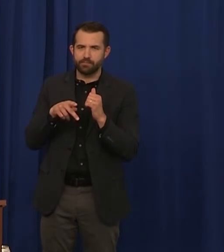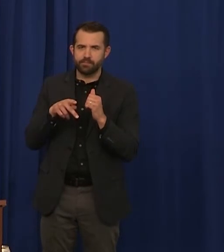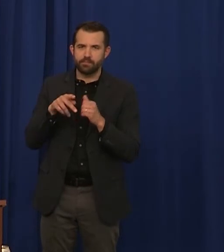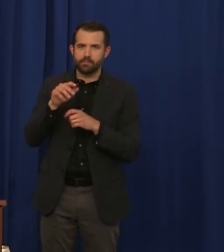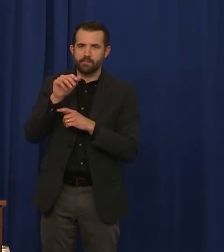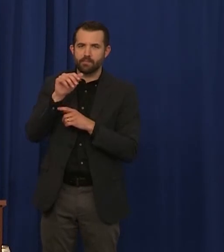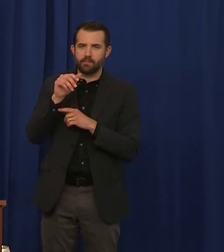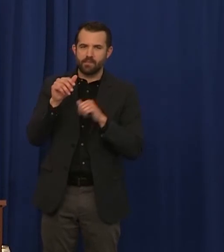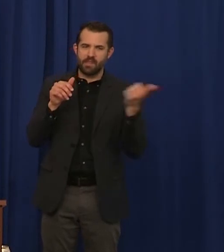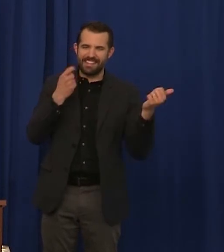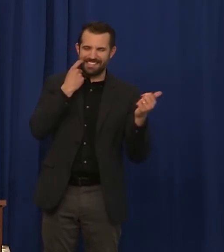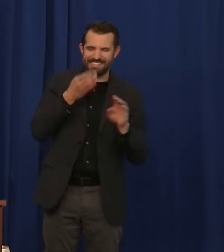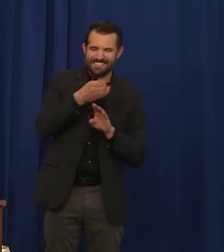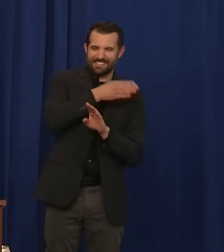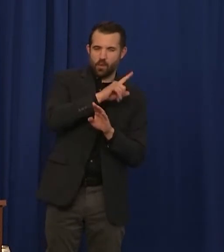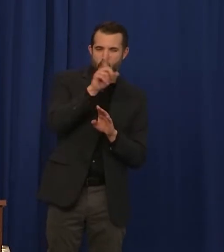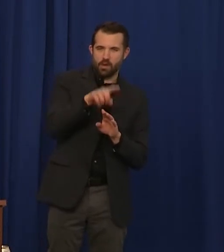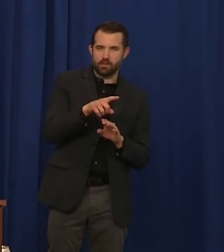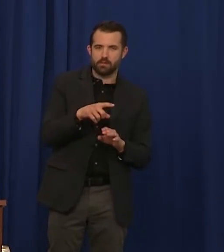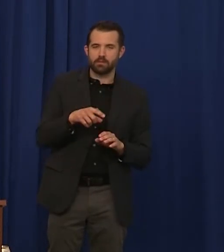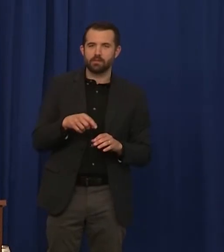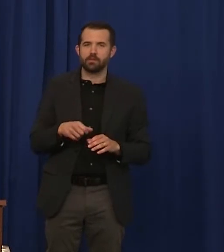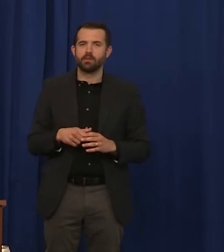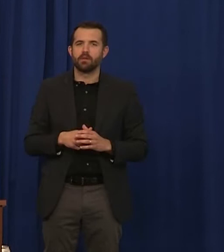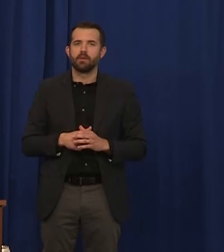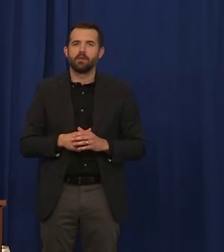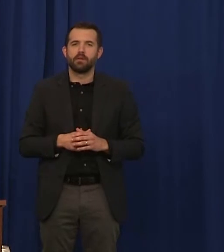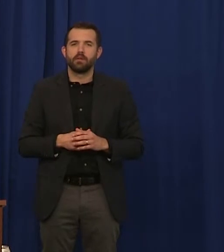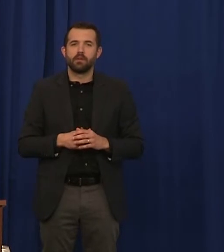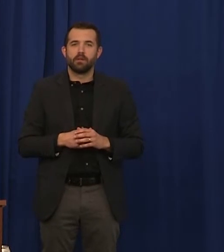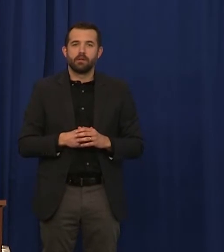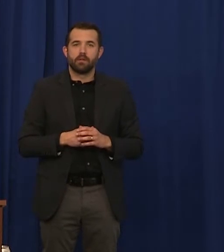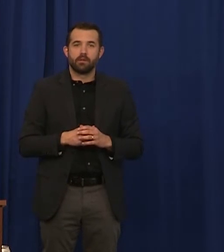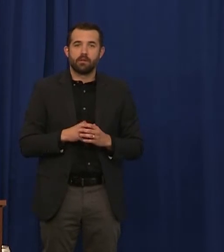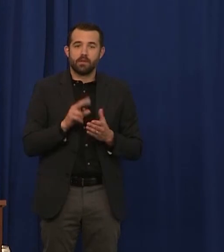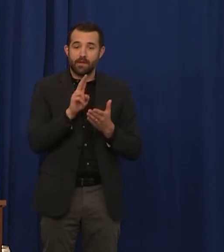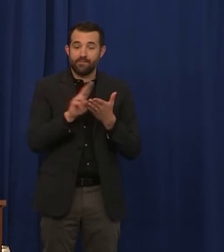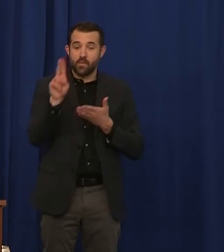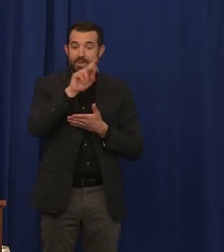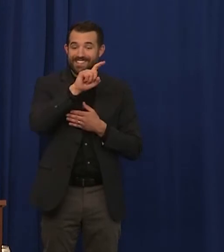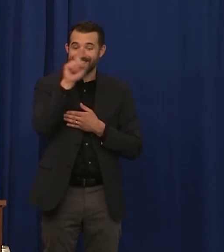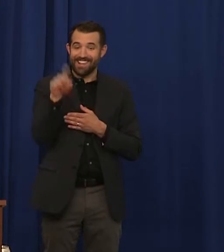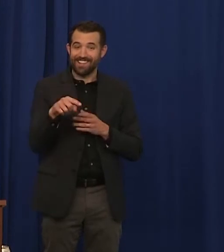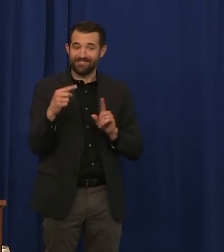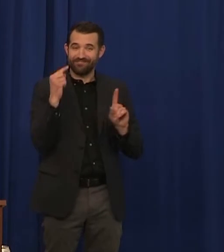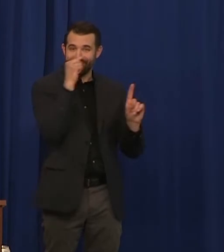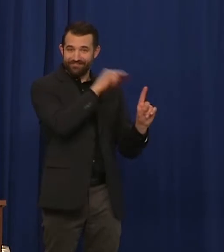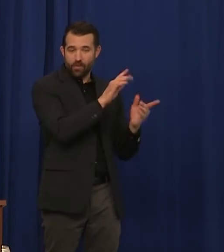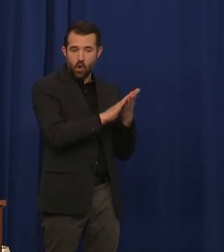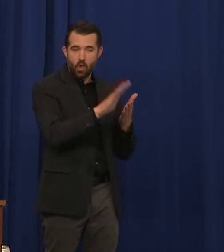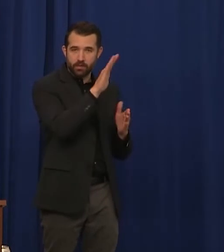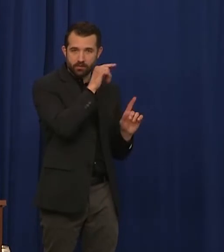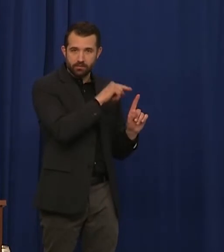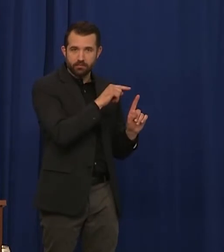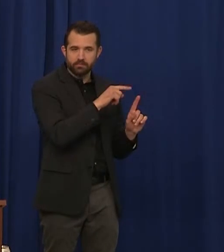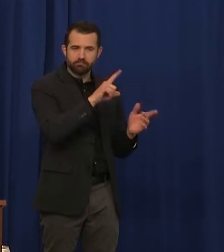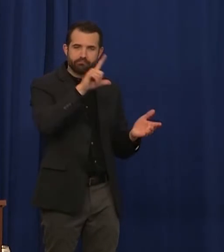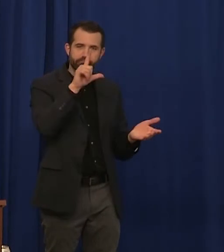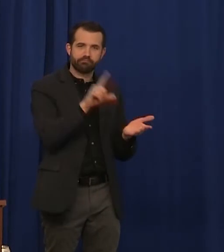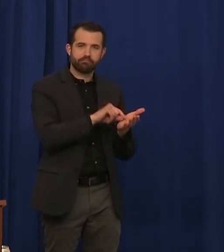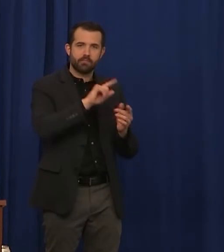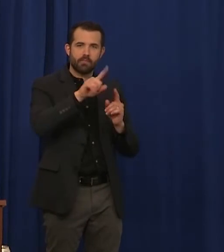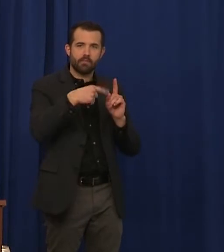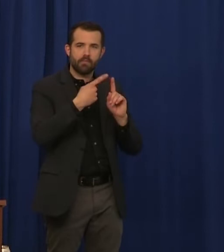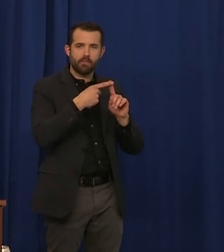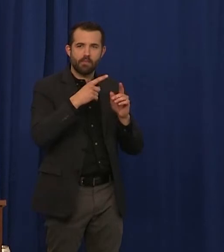through this. The University of Texas Austin model reported earlier this week indicated that our peak is 2 weeks out due to the impact of